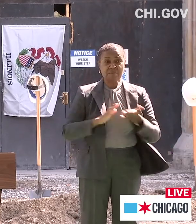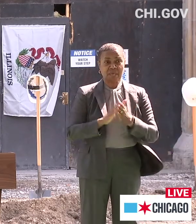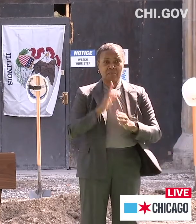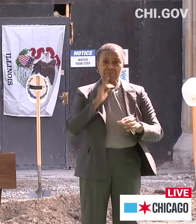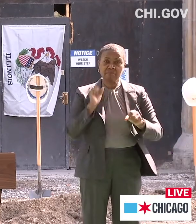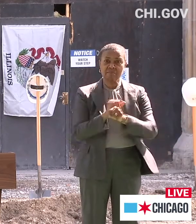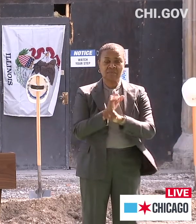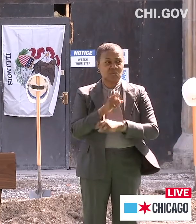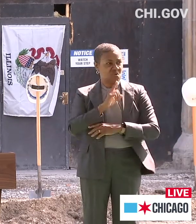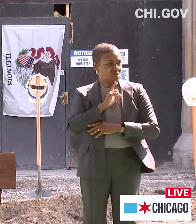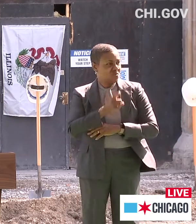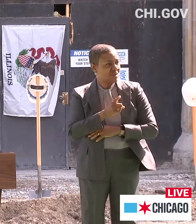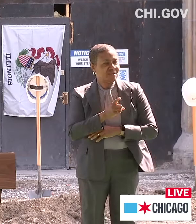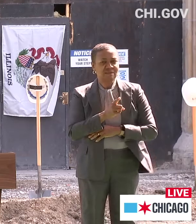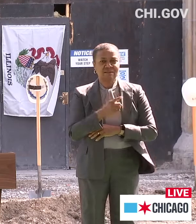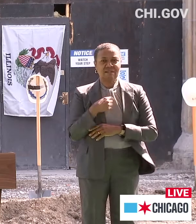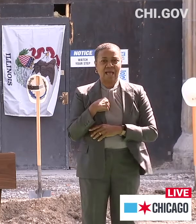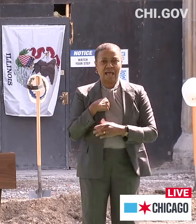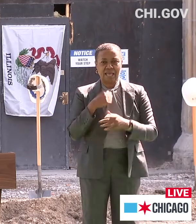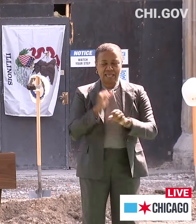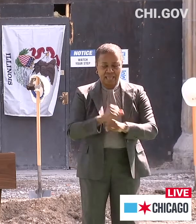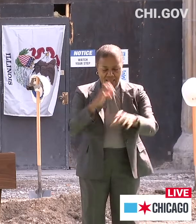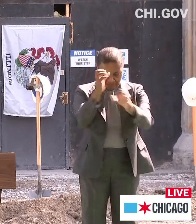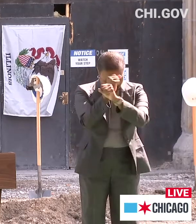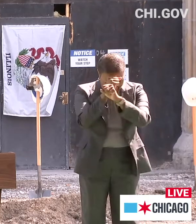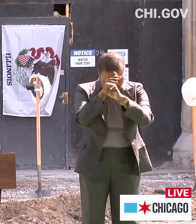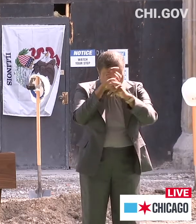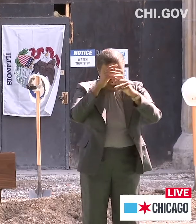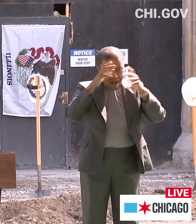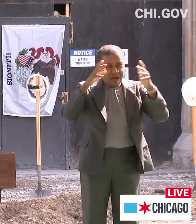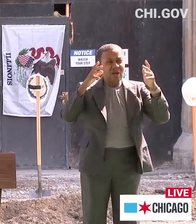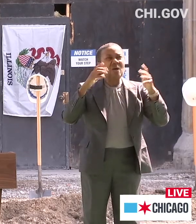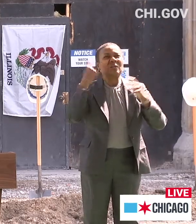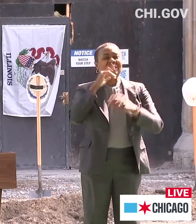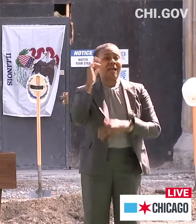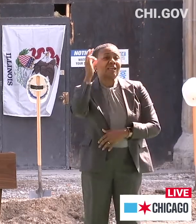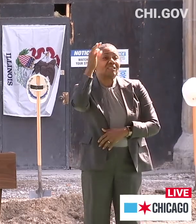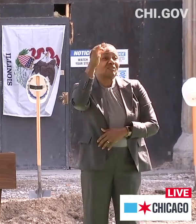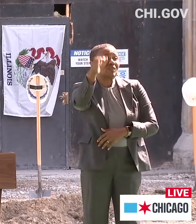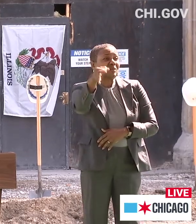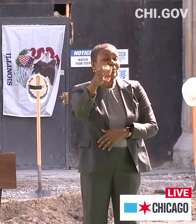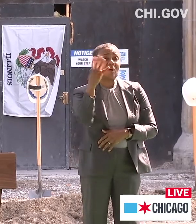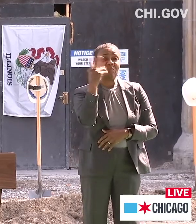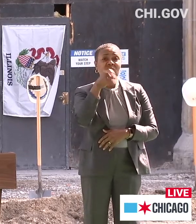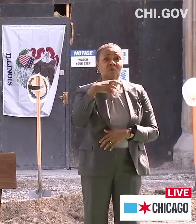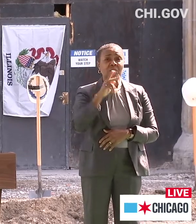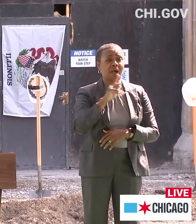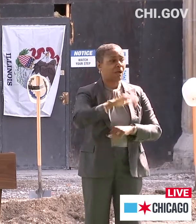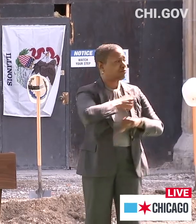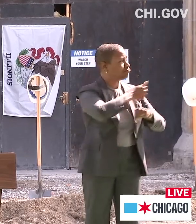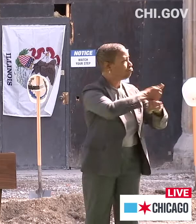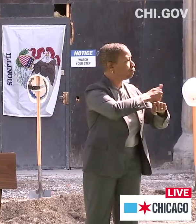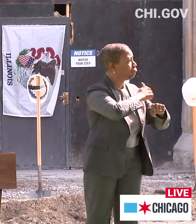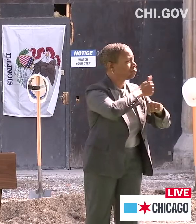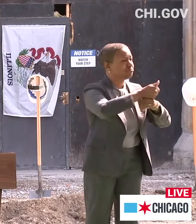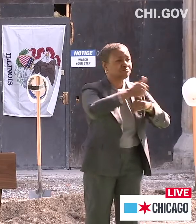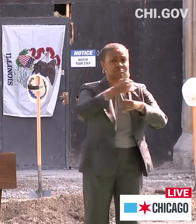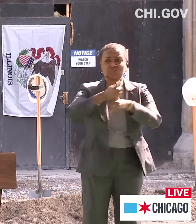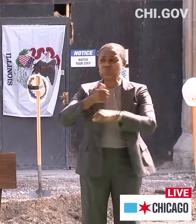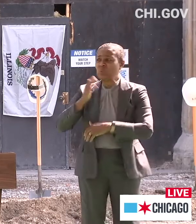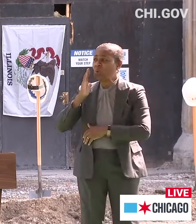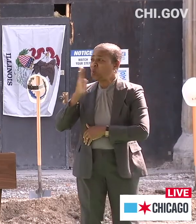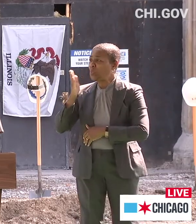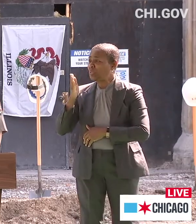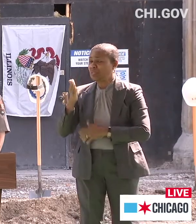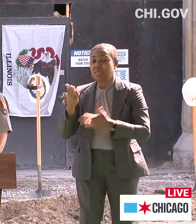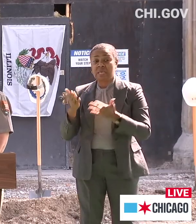real. I can really envision what this place is going to look like and the beautiful park that it's going to be. And I just want to make sure